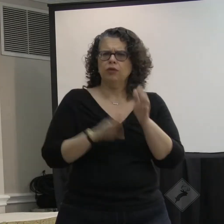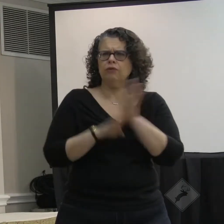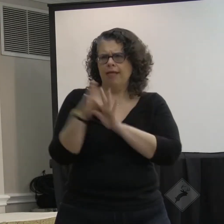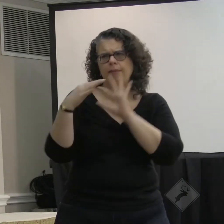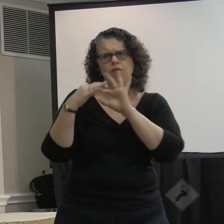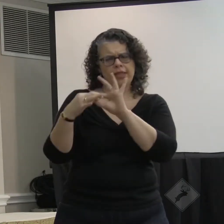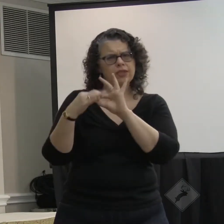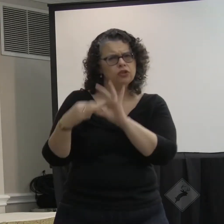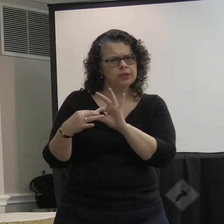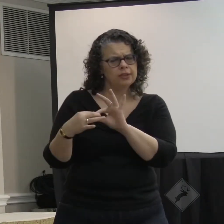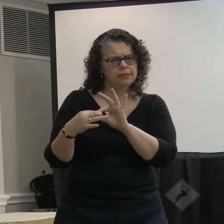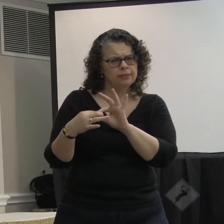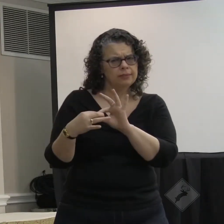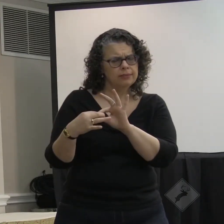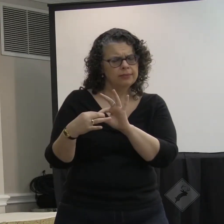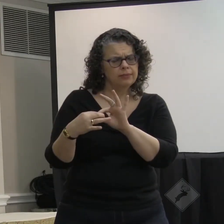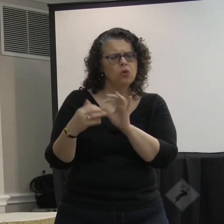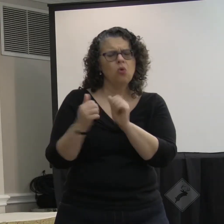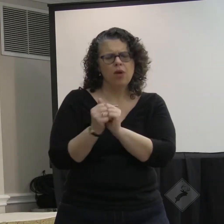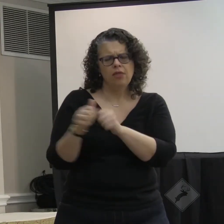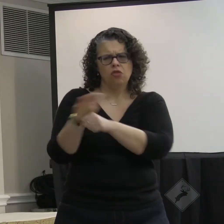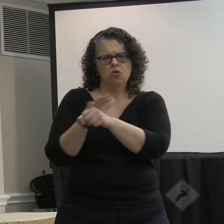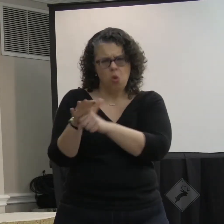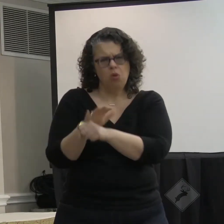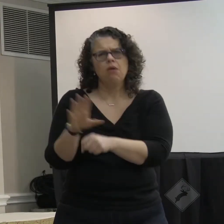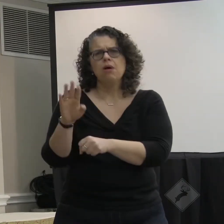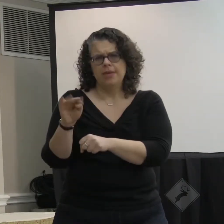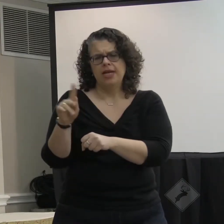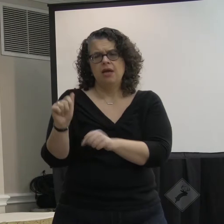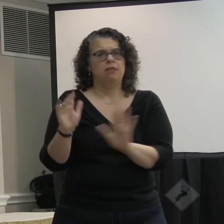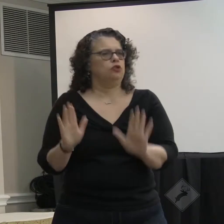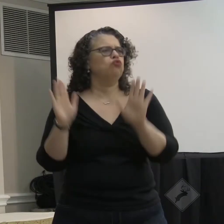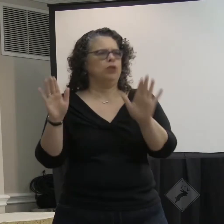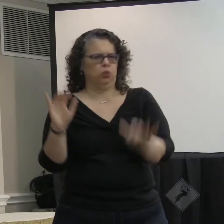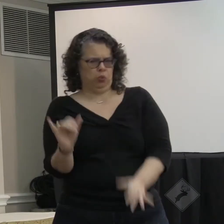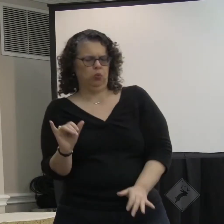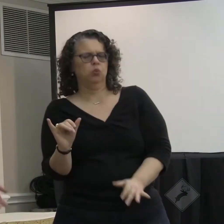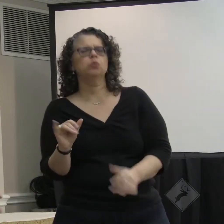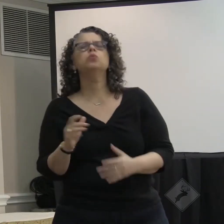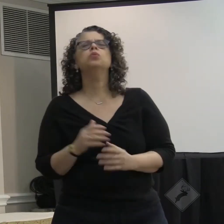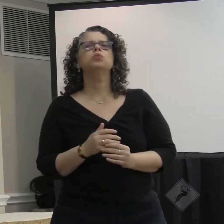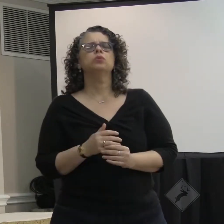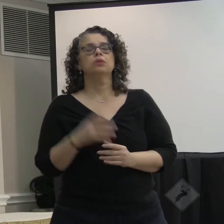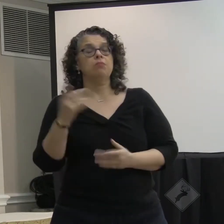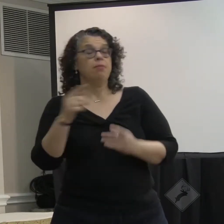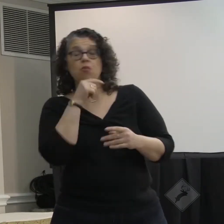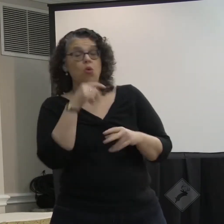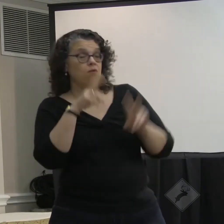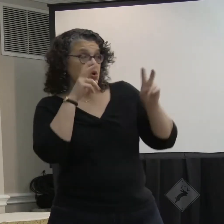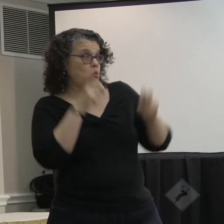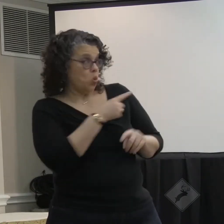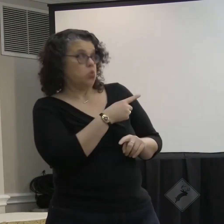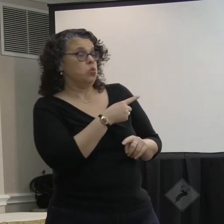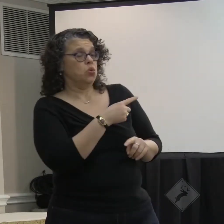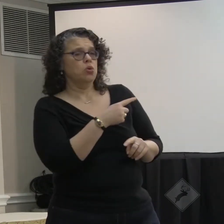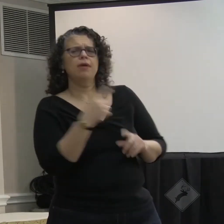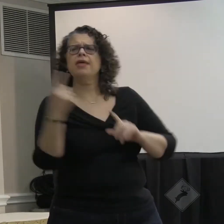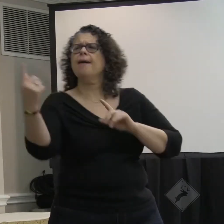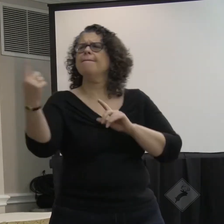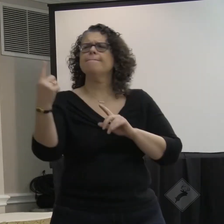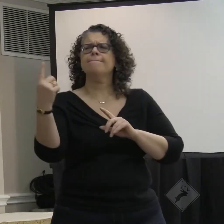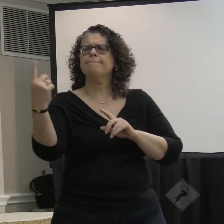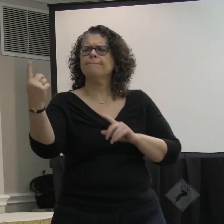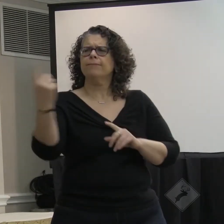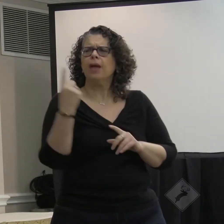develop is a relationship with your local media, that's a great thing to do. They may not even quote you. They may come to you